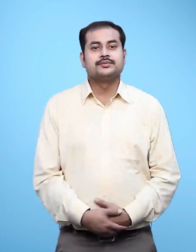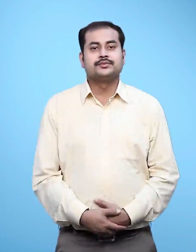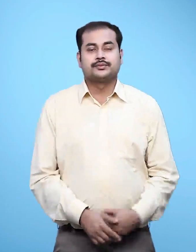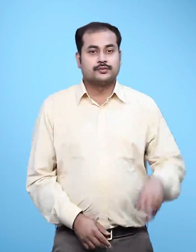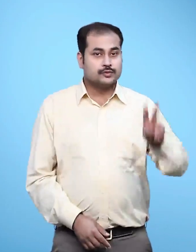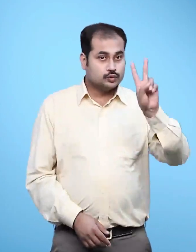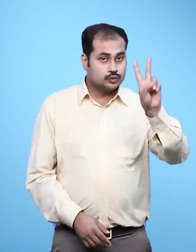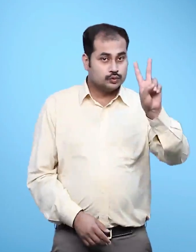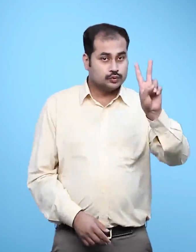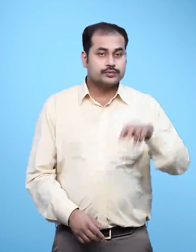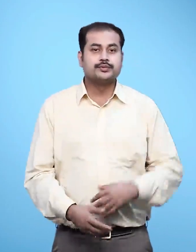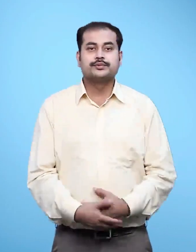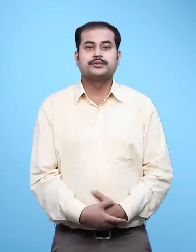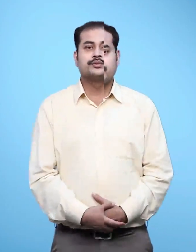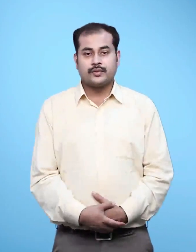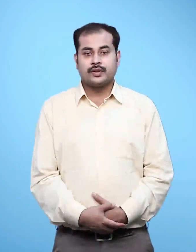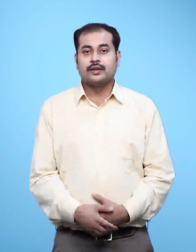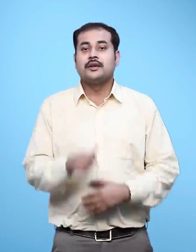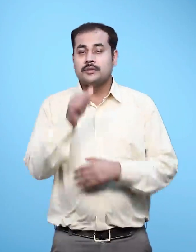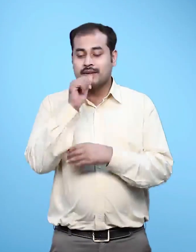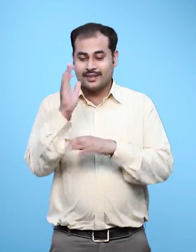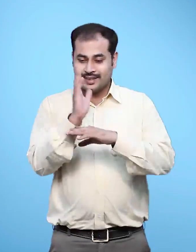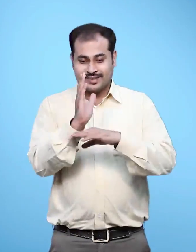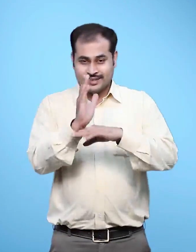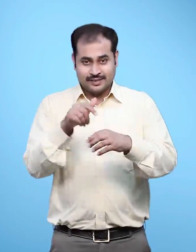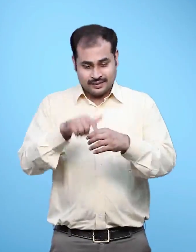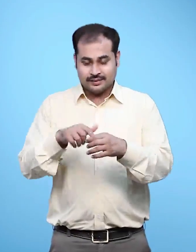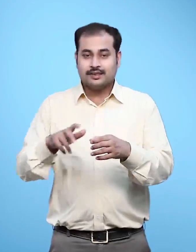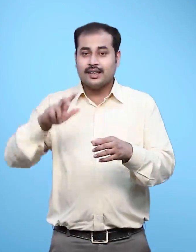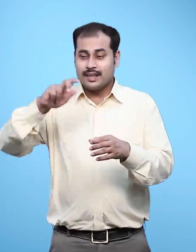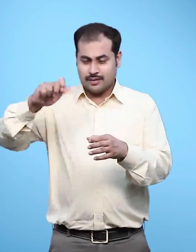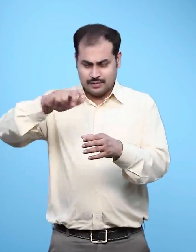Instruction 2 Squeeze lemon into water.